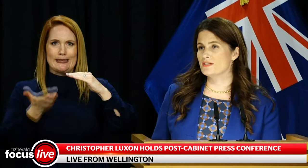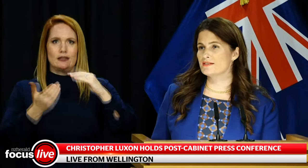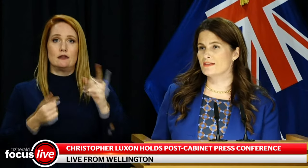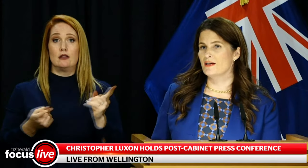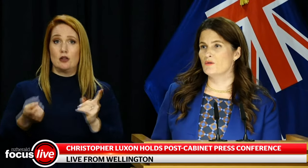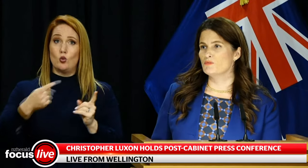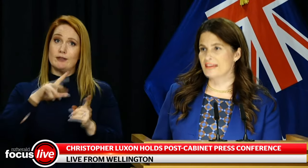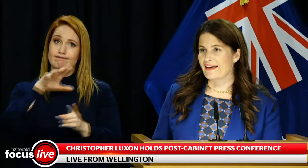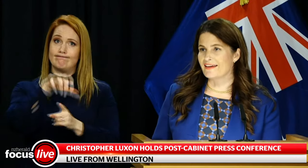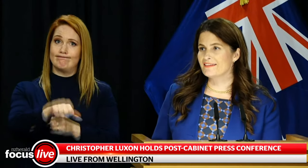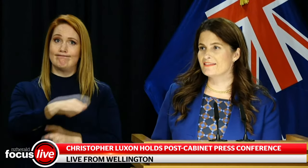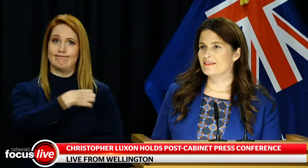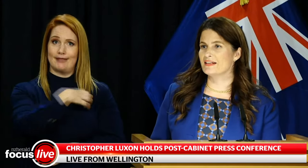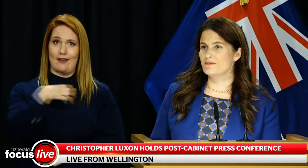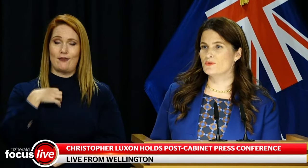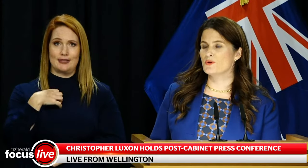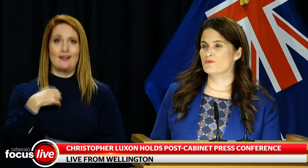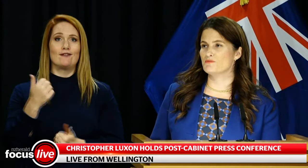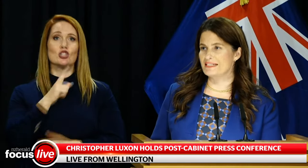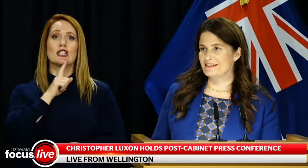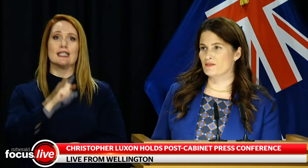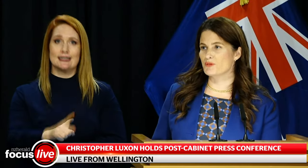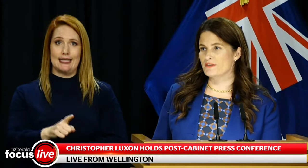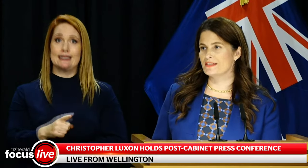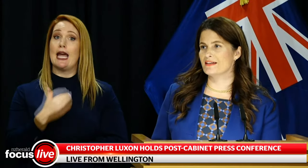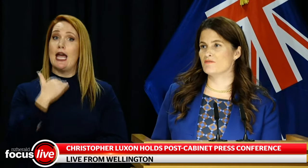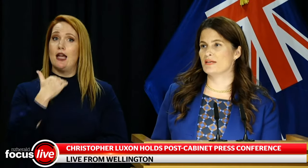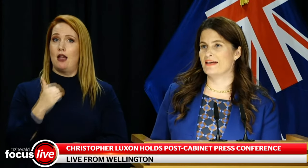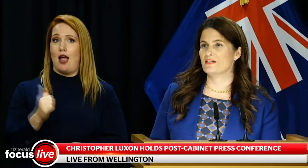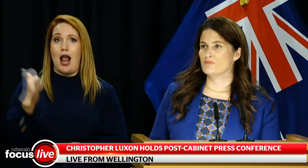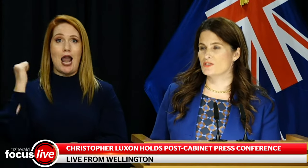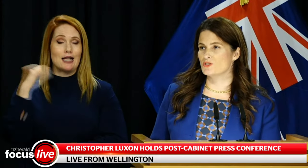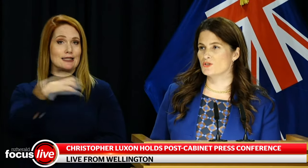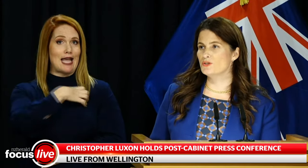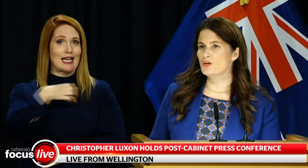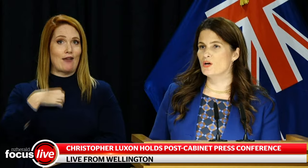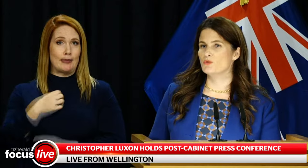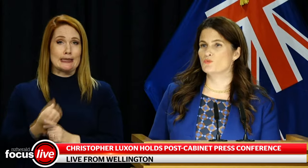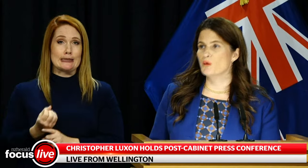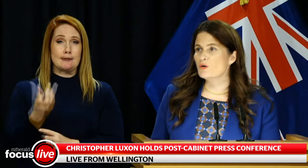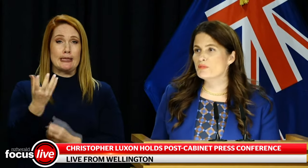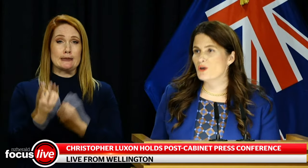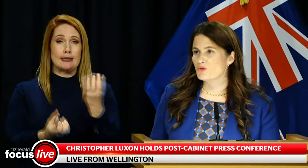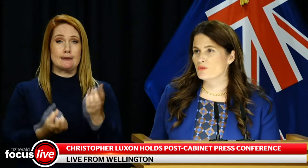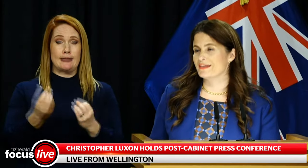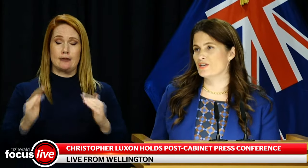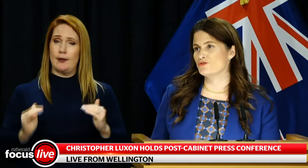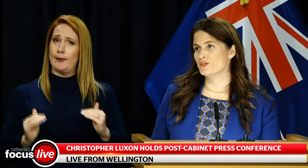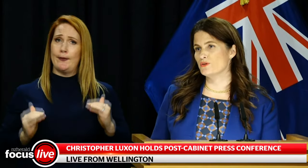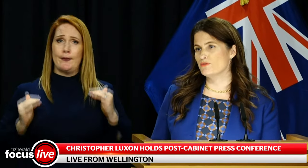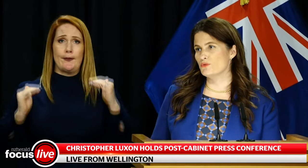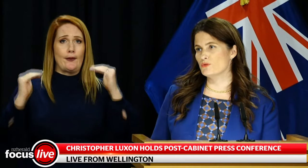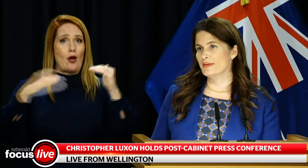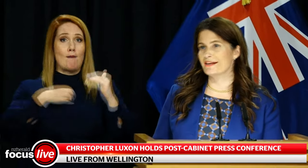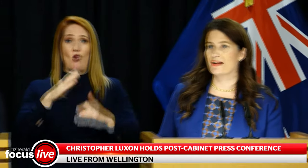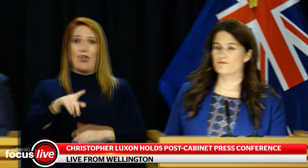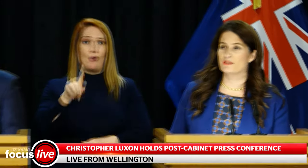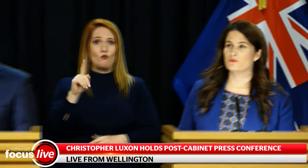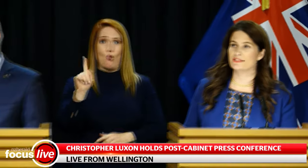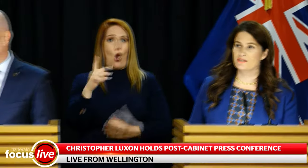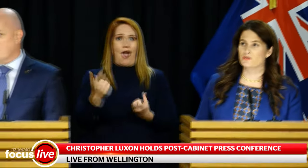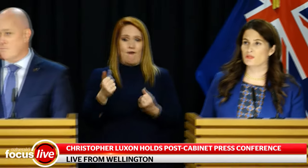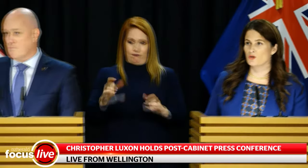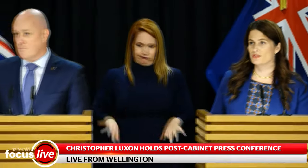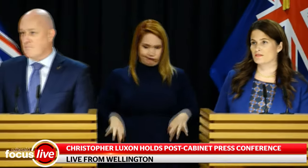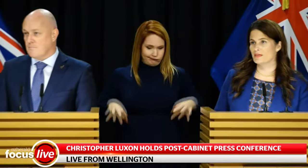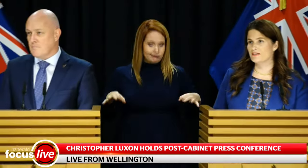into office saying that the level of spending the previous government had committed to was well beyond what the country could afford. We had a government